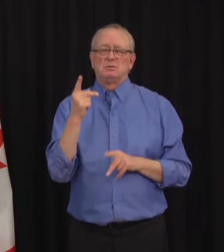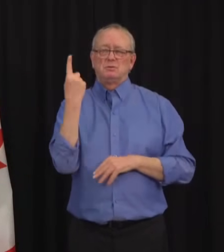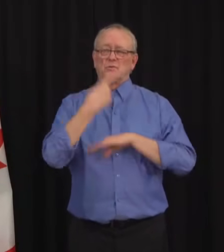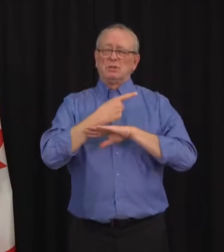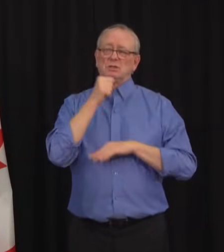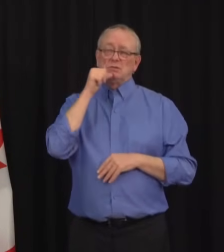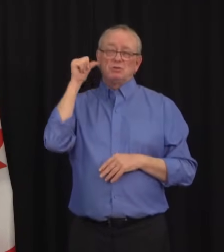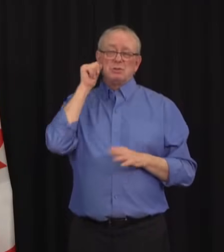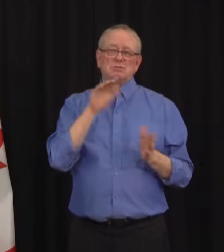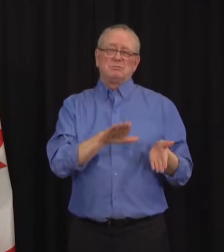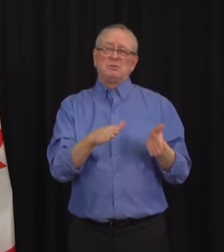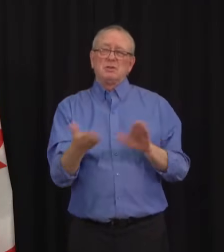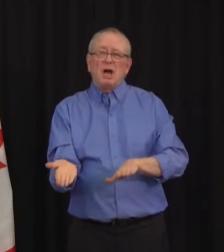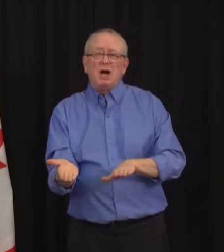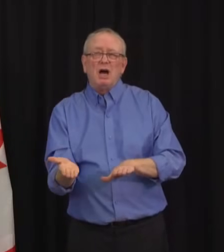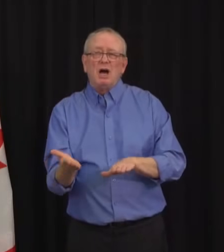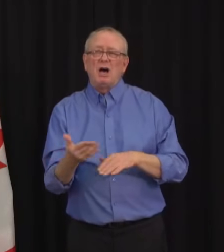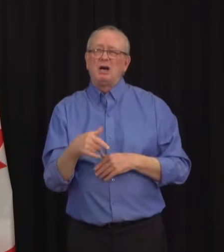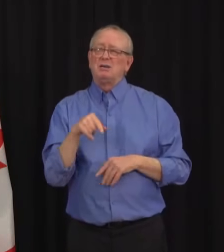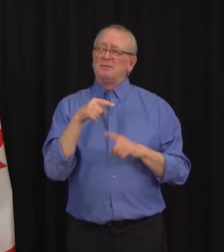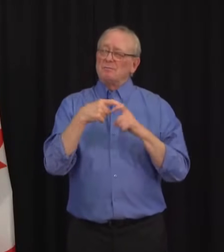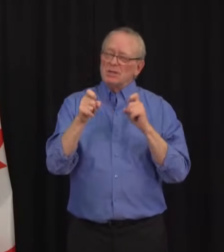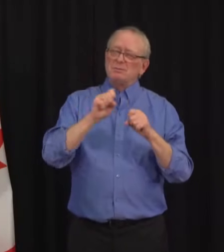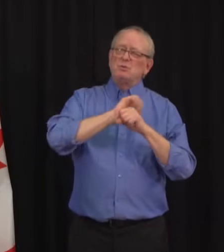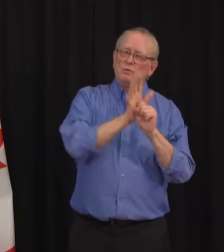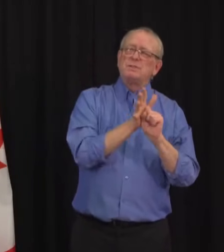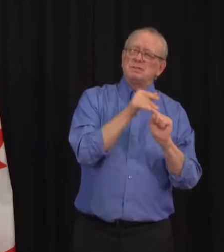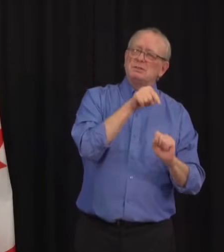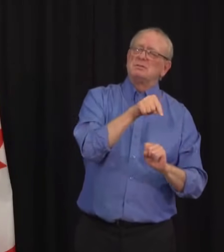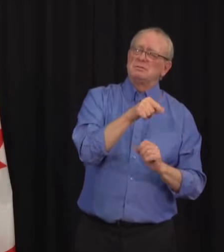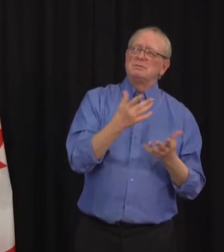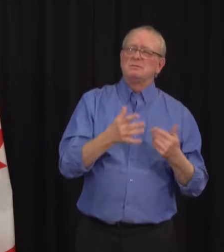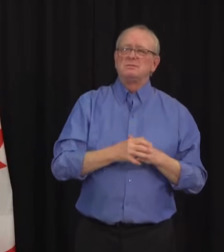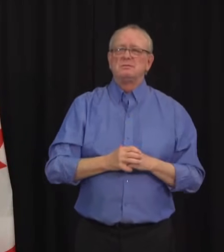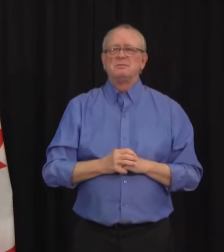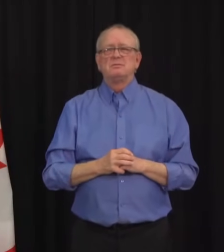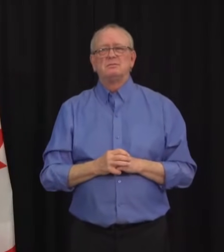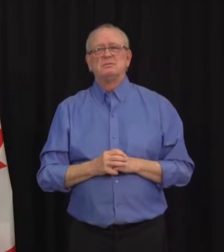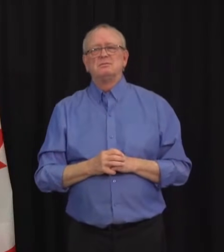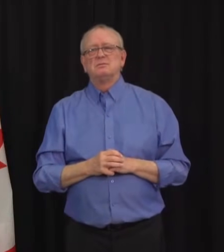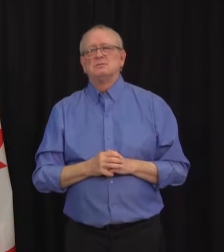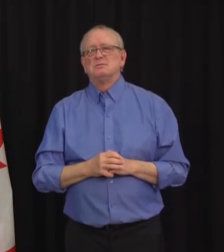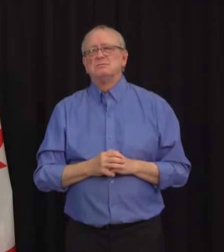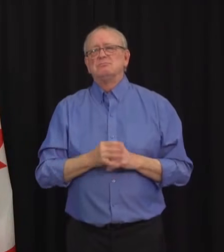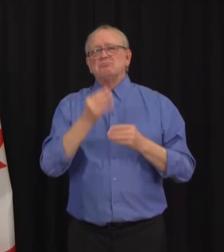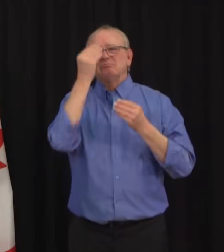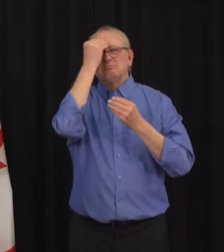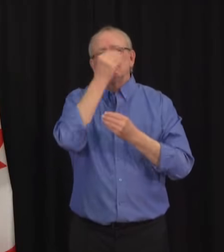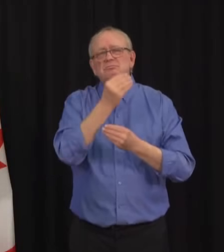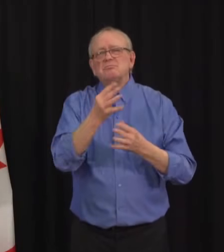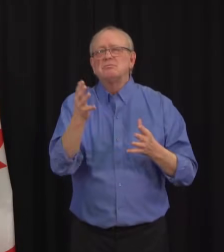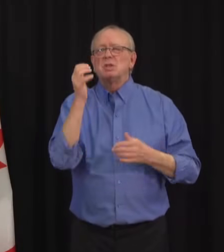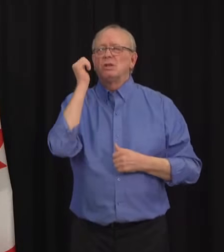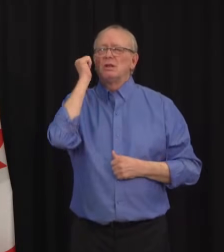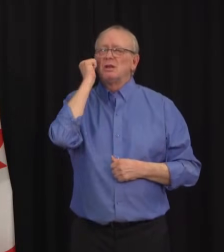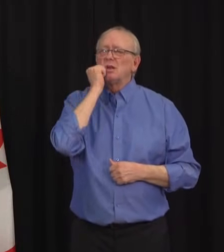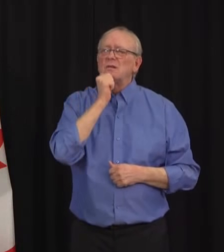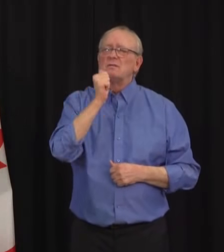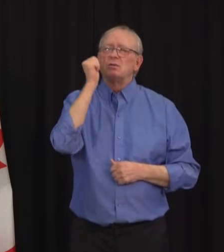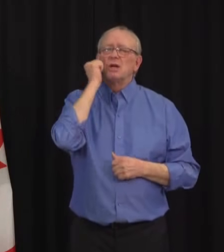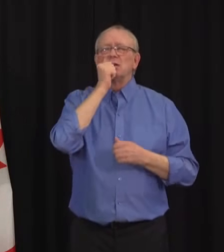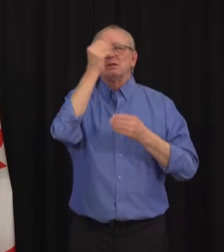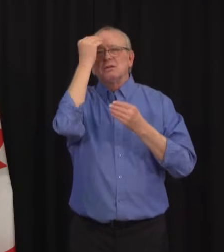last 24 hours. Sharing the number of lives lost is a little more difficult each day because I know the pain